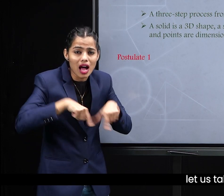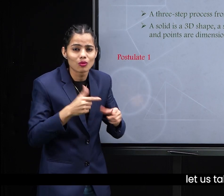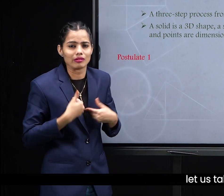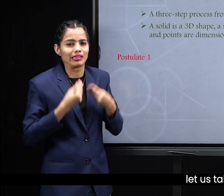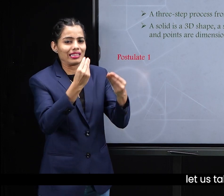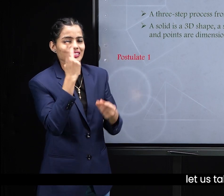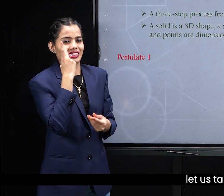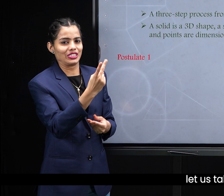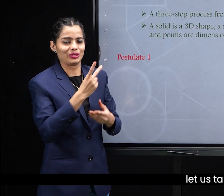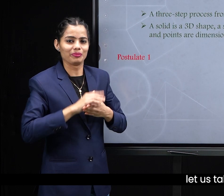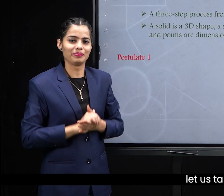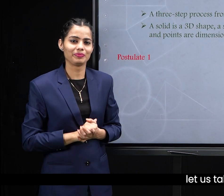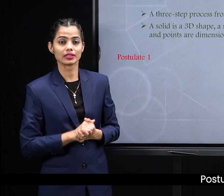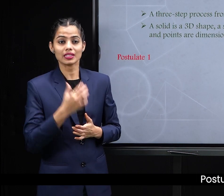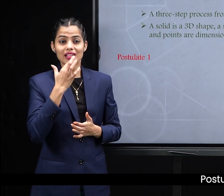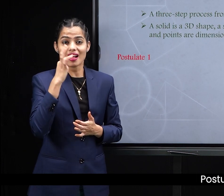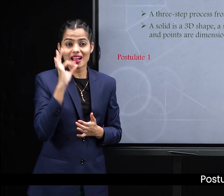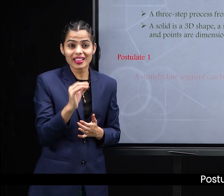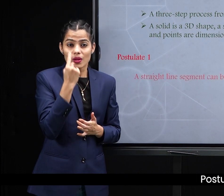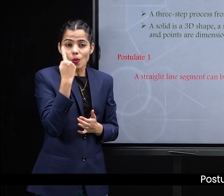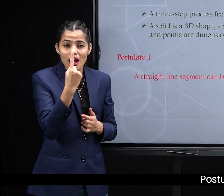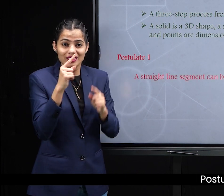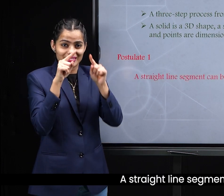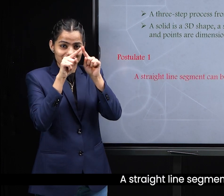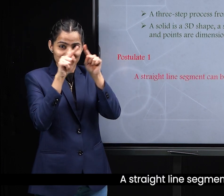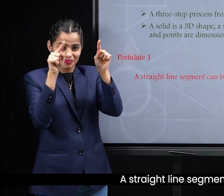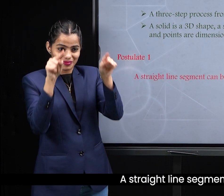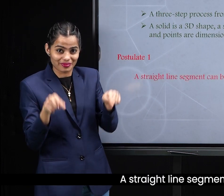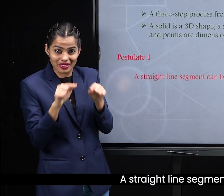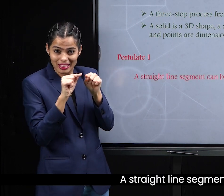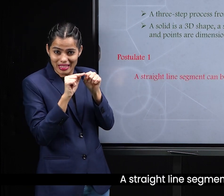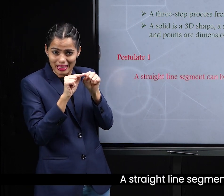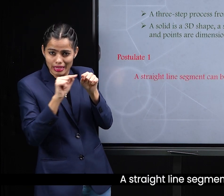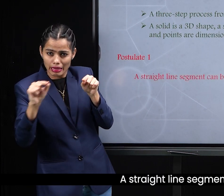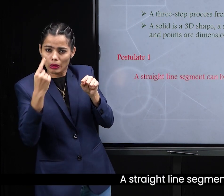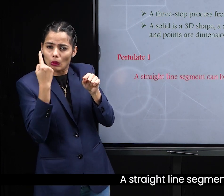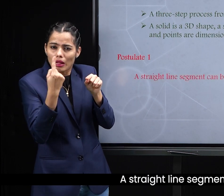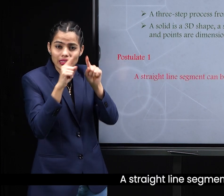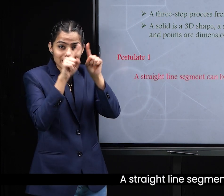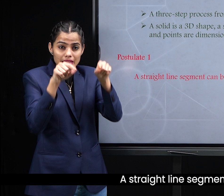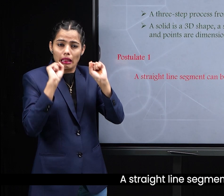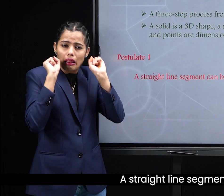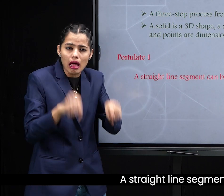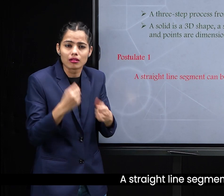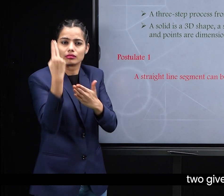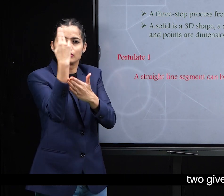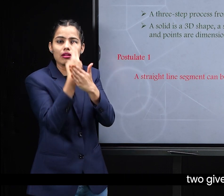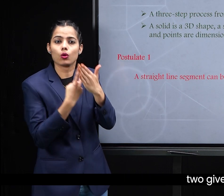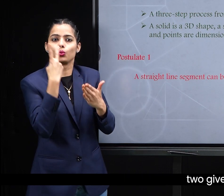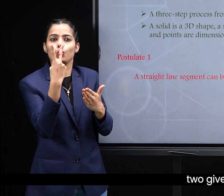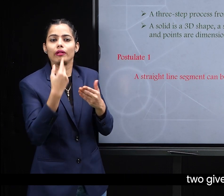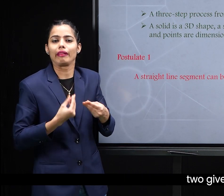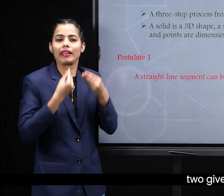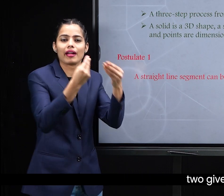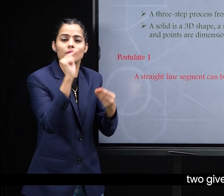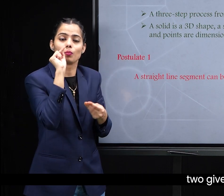postulate. Let us take a look. Postulate 1. A straight line segment can be drawn for any two